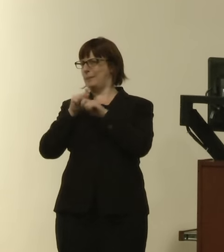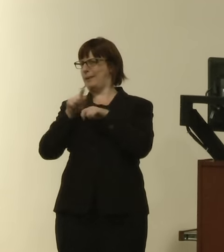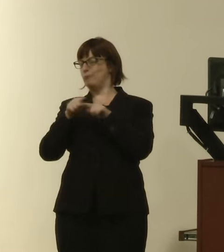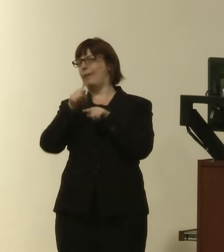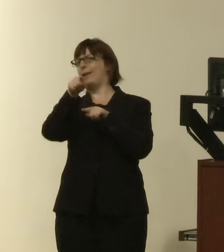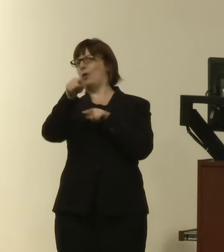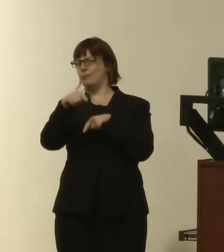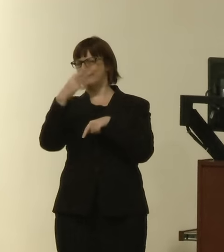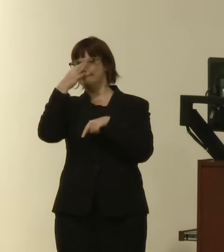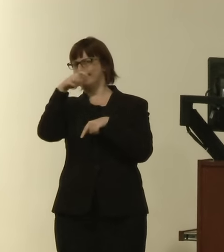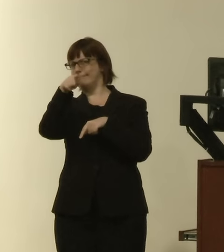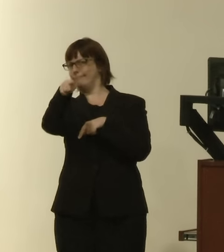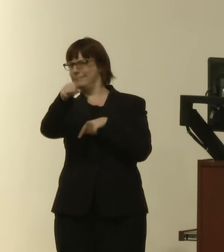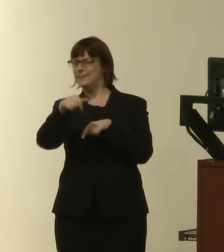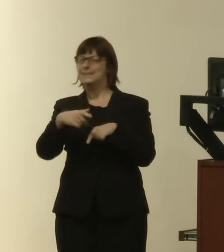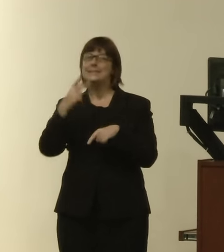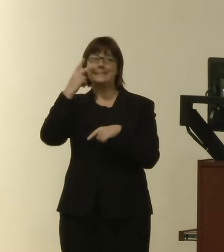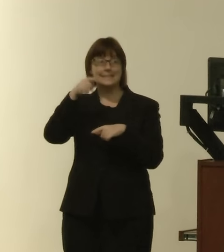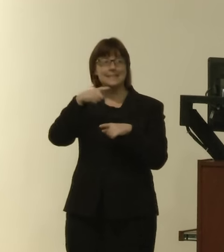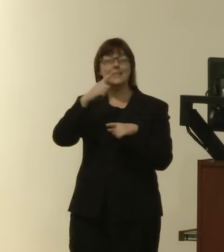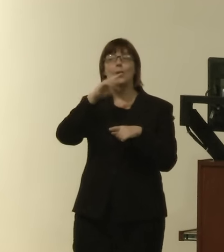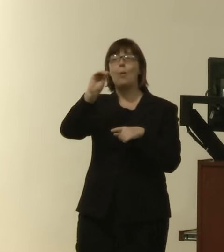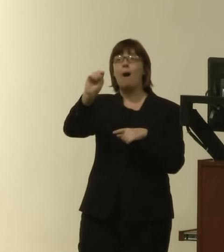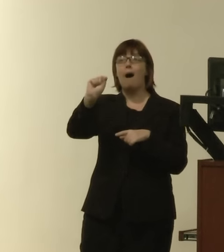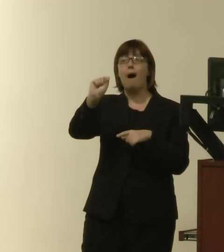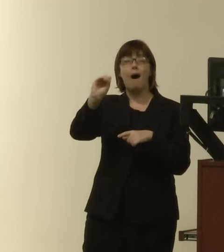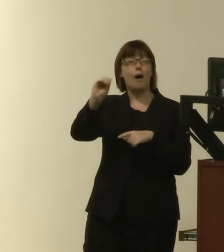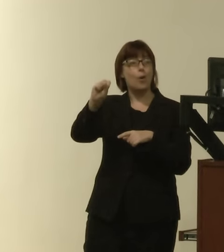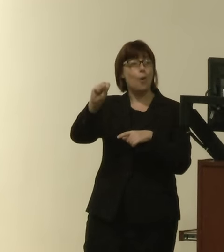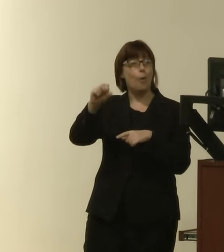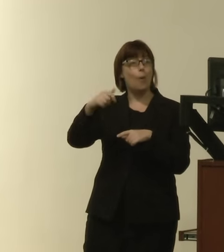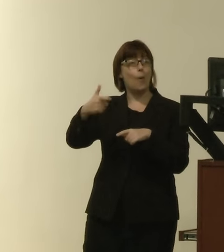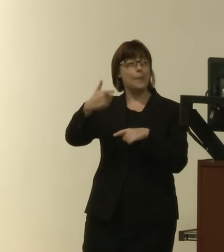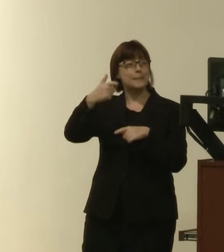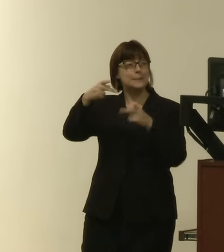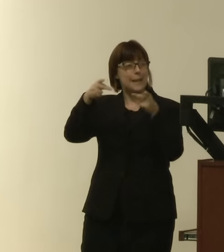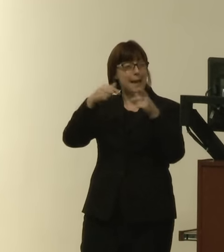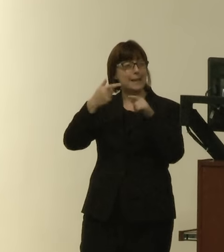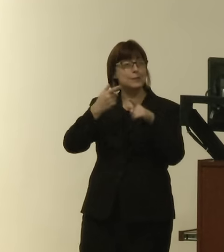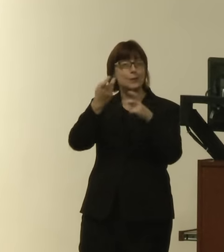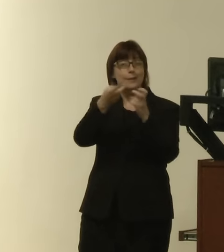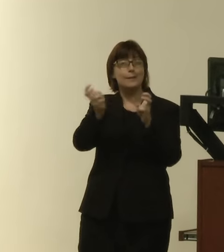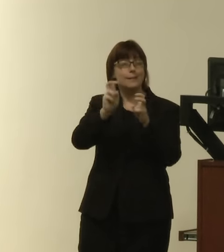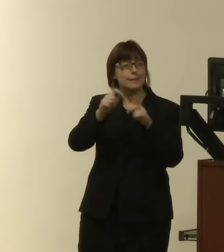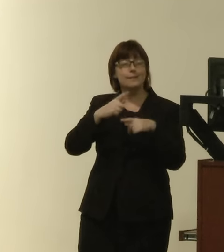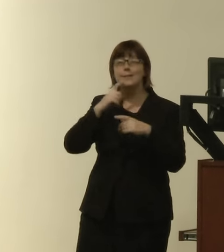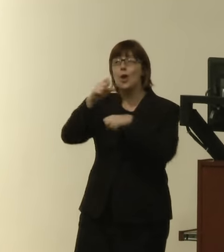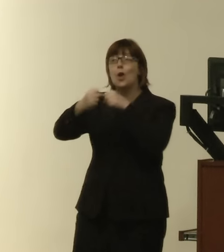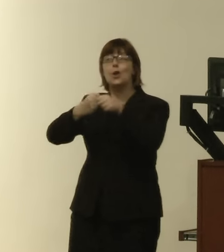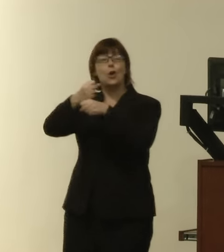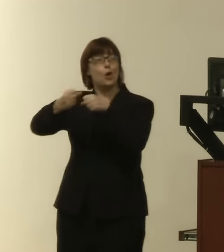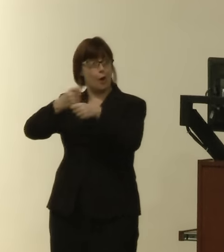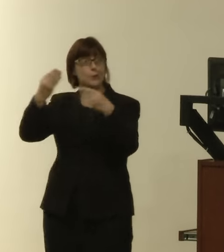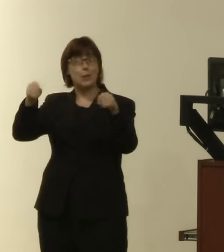lot of you hanging around autos or the coffee shop. Nobody ever says hi.